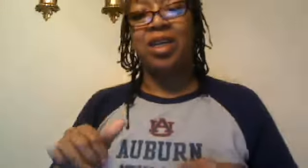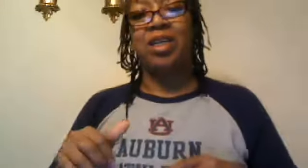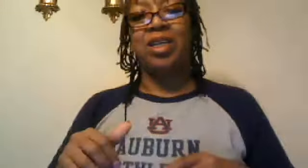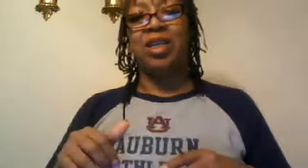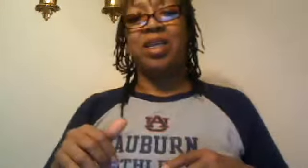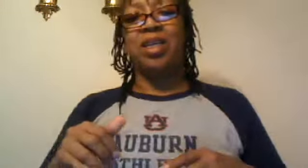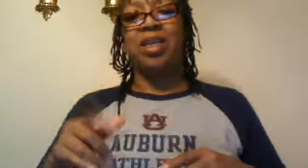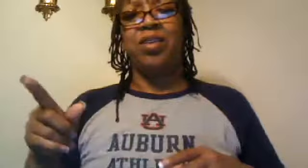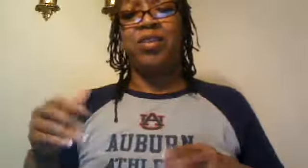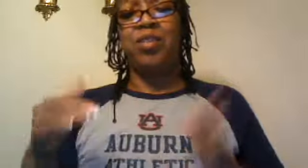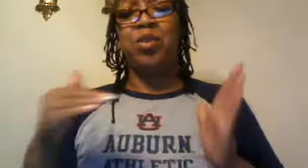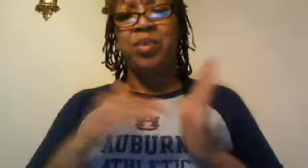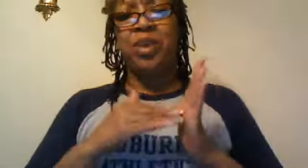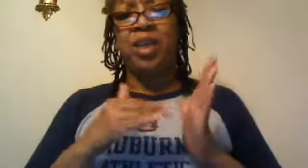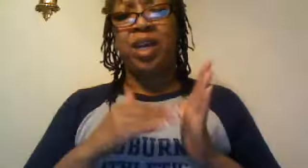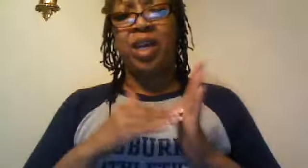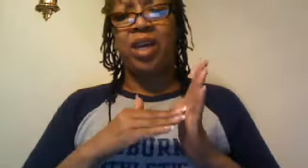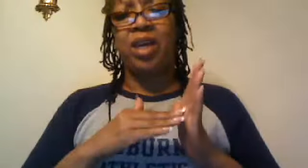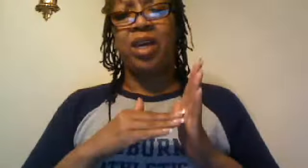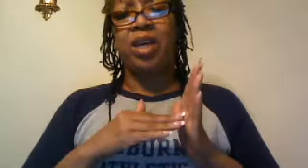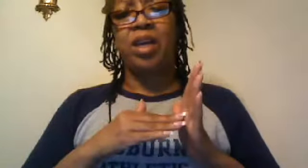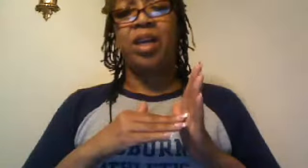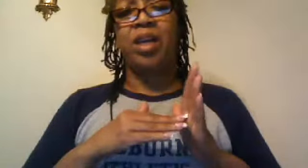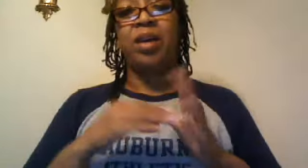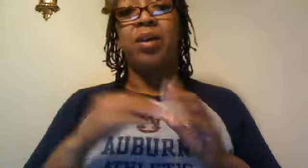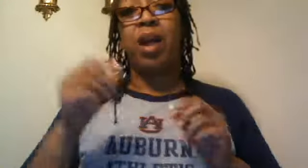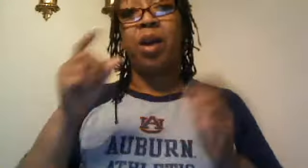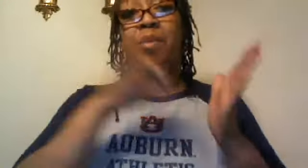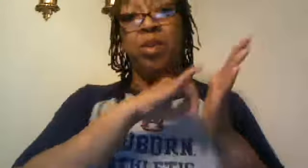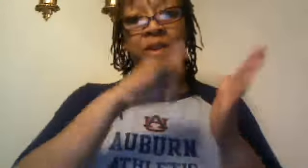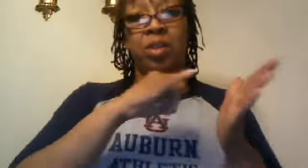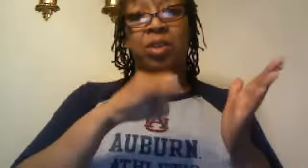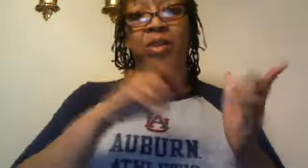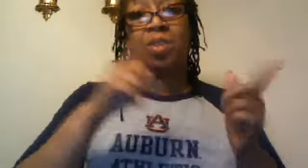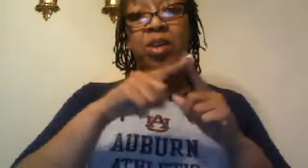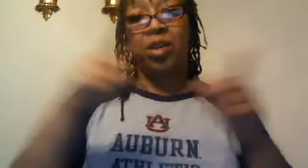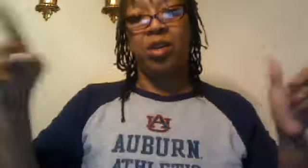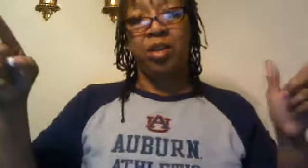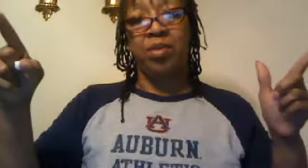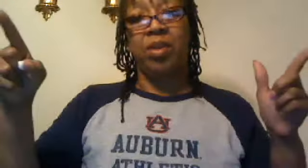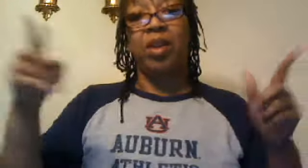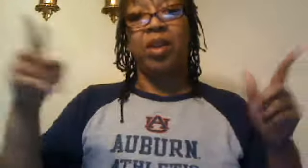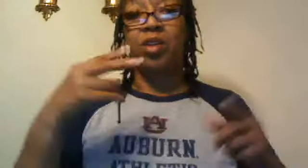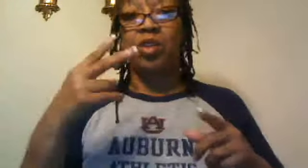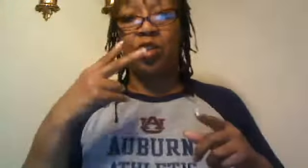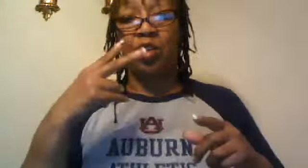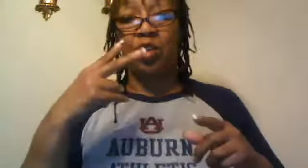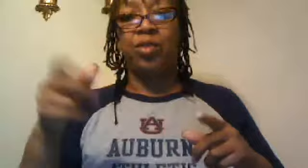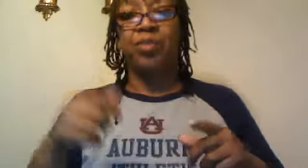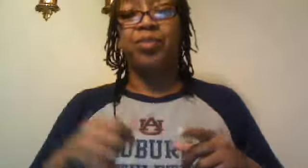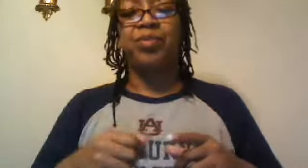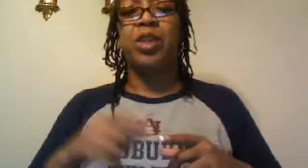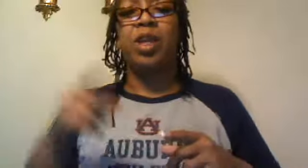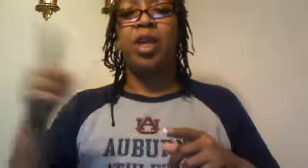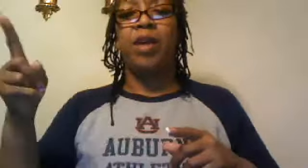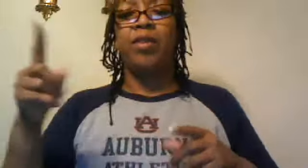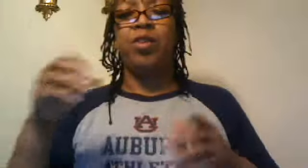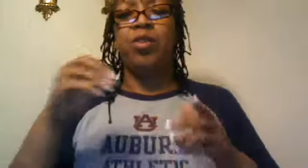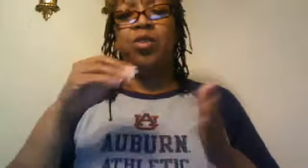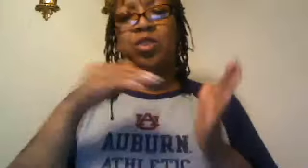draw another number line right over here. If you started at -3, if you're starting right over here at -3, so